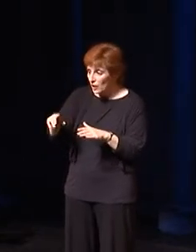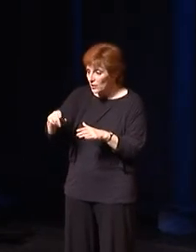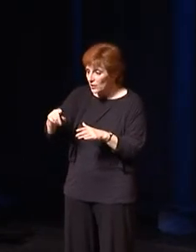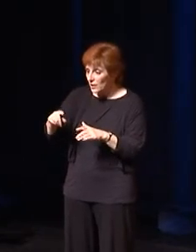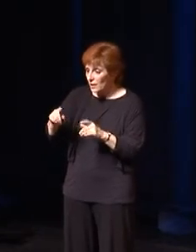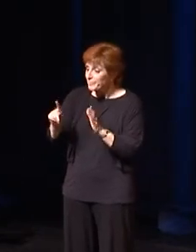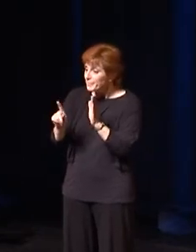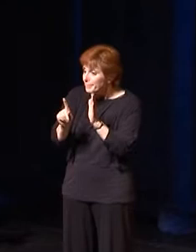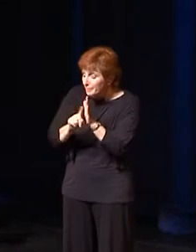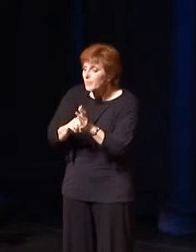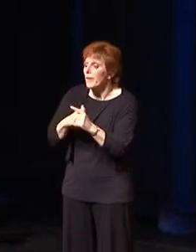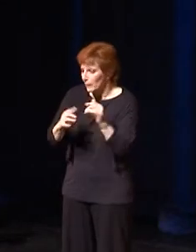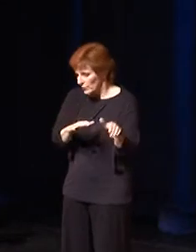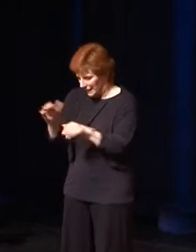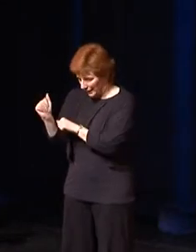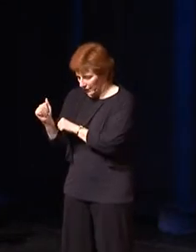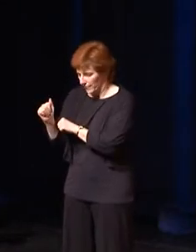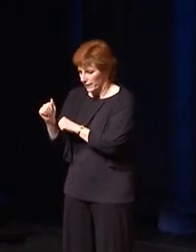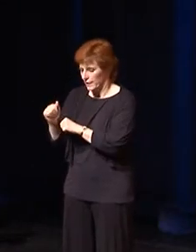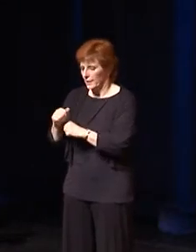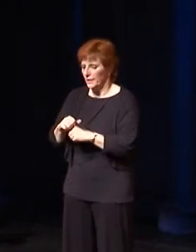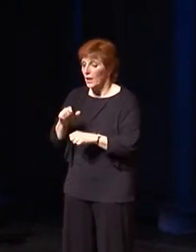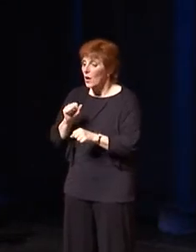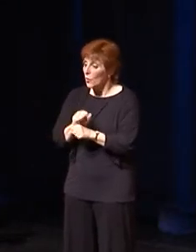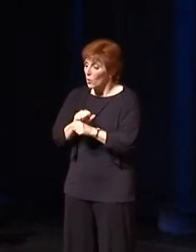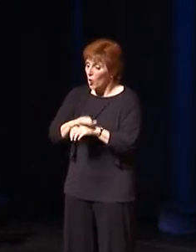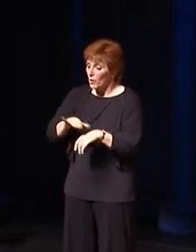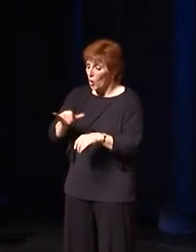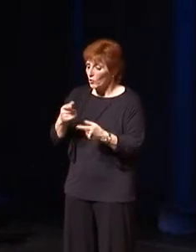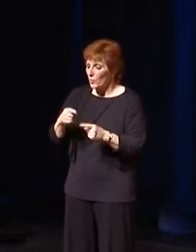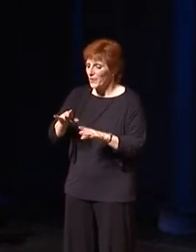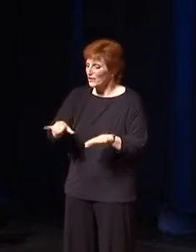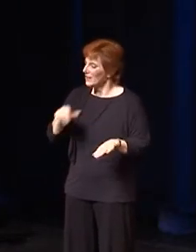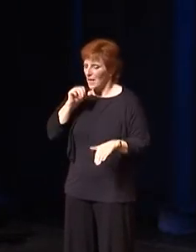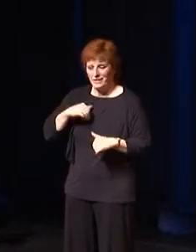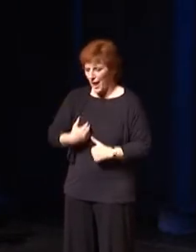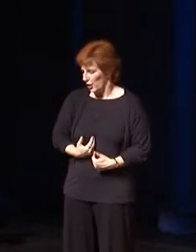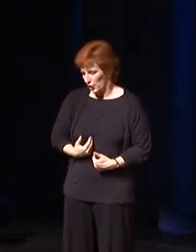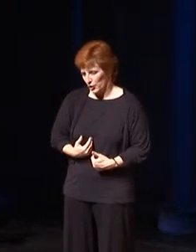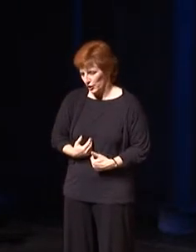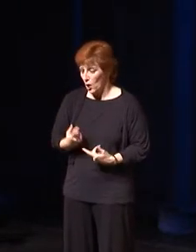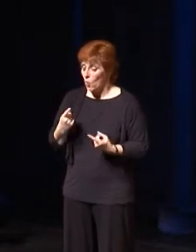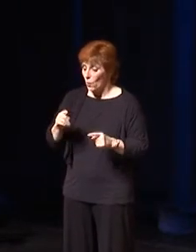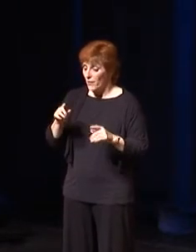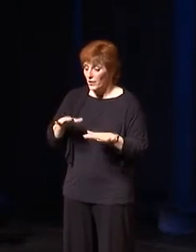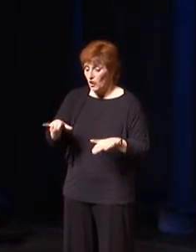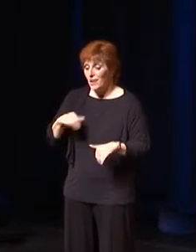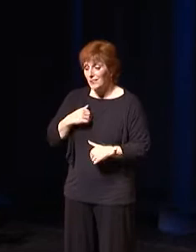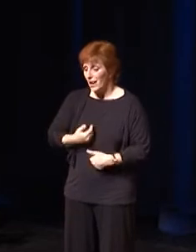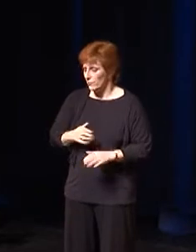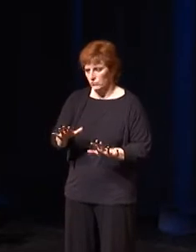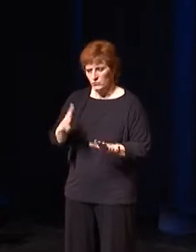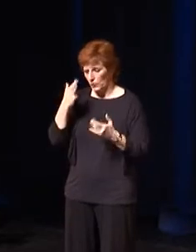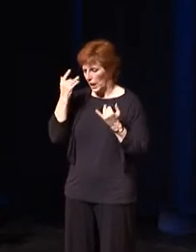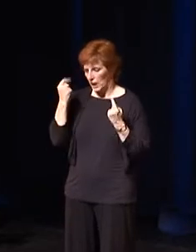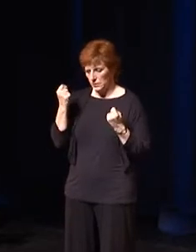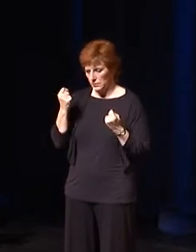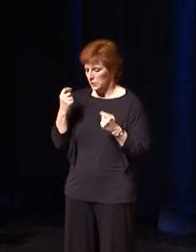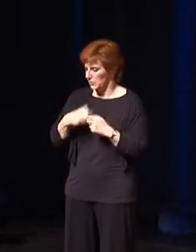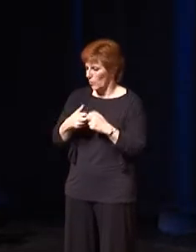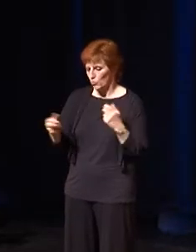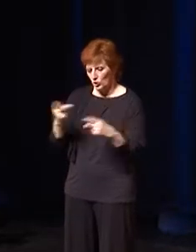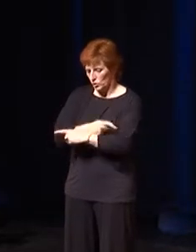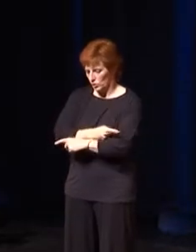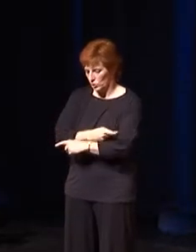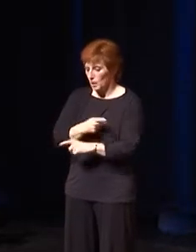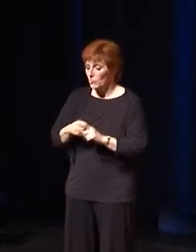supermarket. Also, work on this when the child is not tired. When they're tired, all these problems get worse. But if